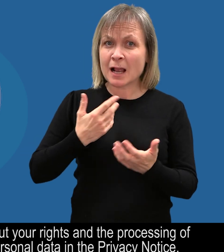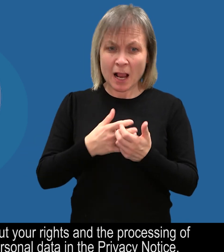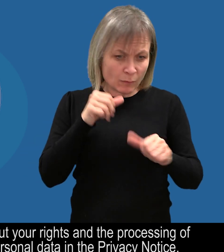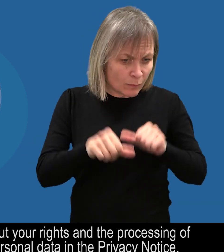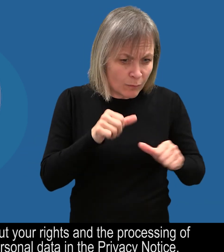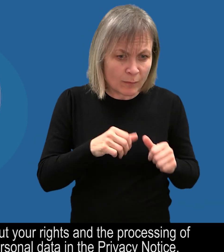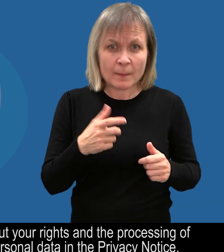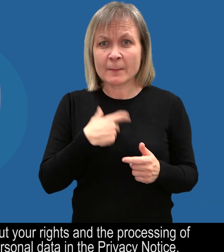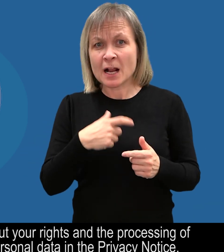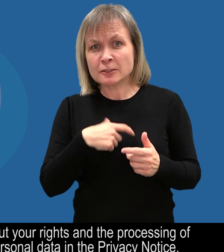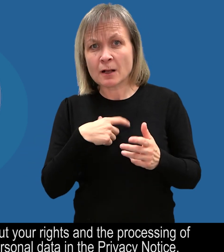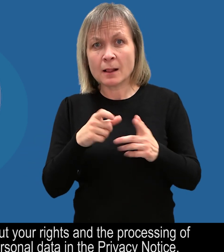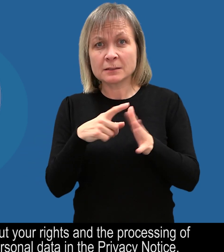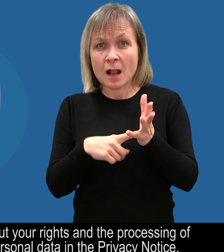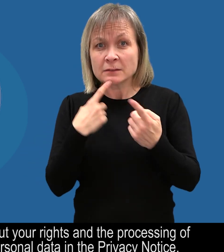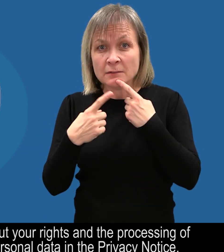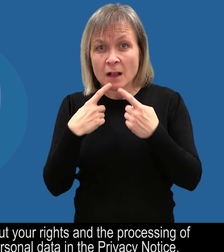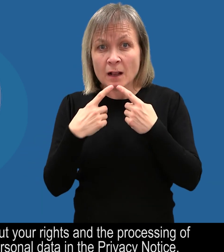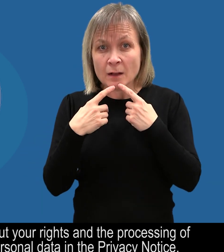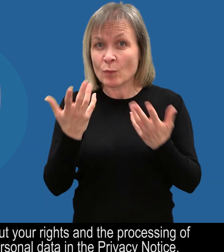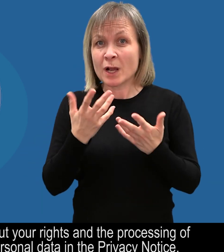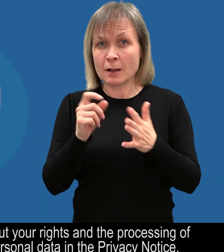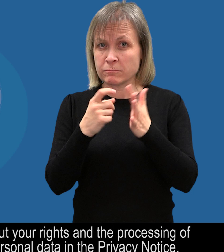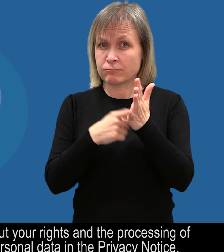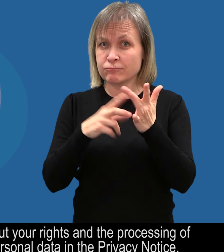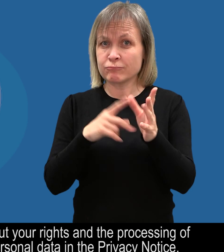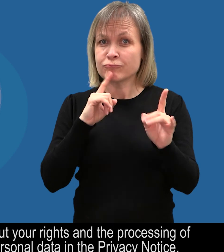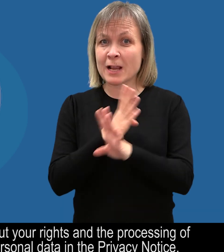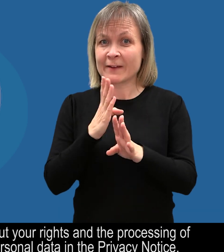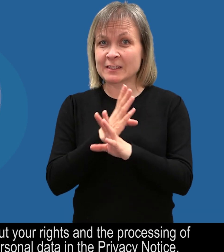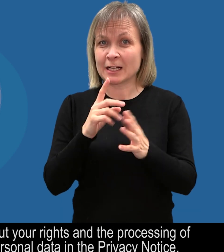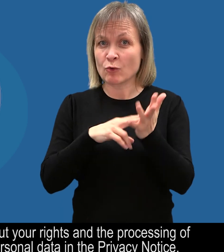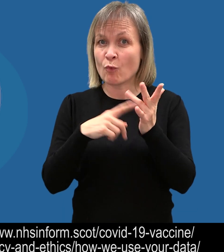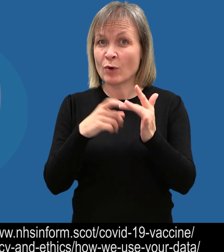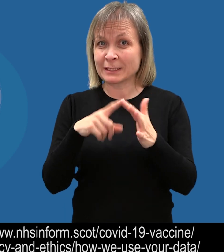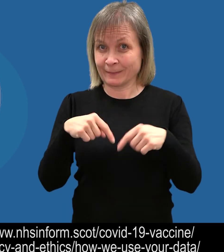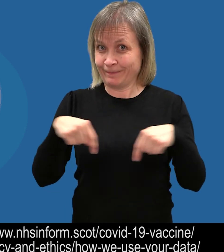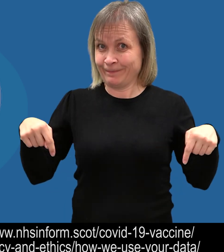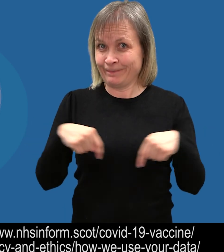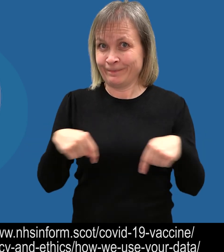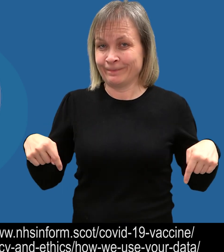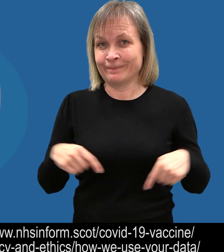Read about your rights and the processing of your personal data in the privacy notice. Please follow the link below.